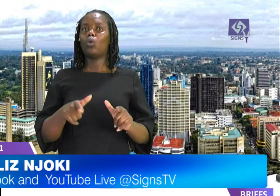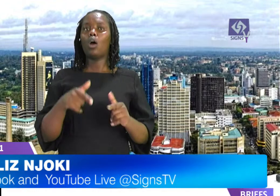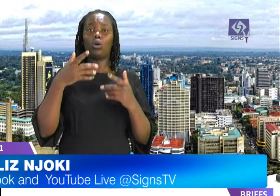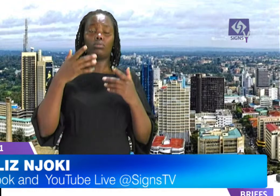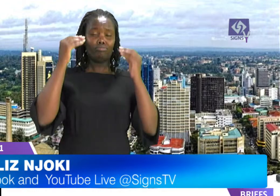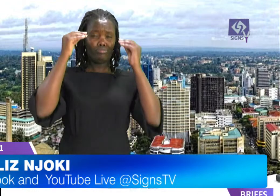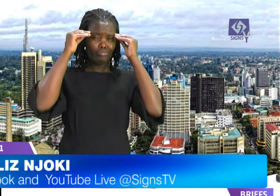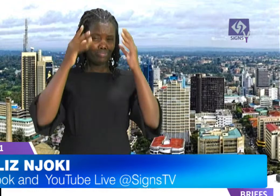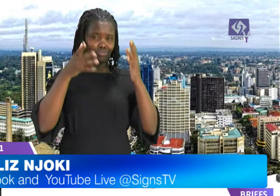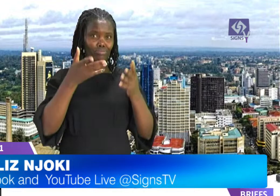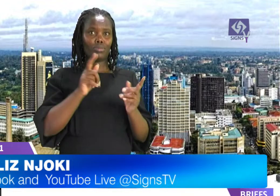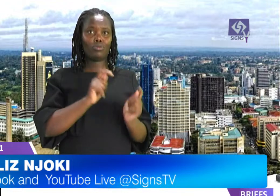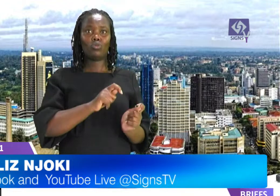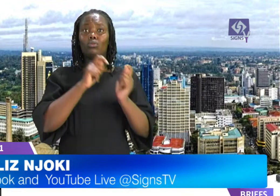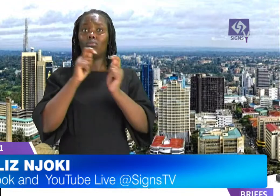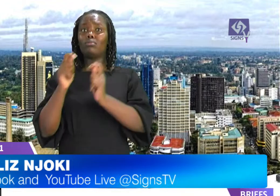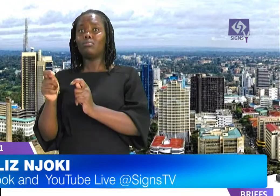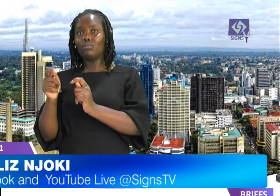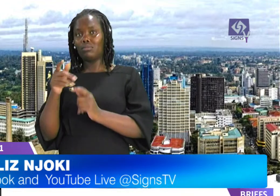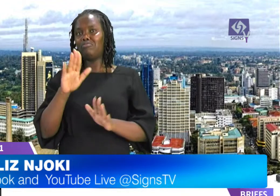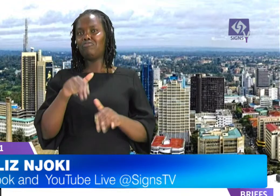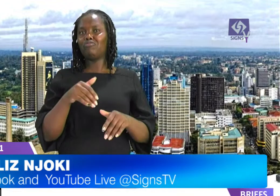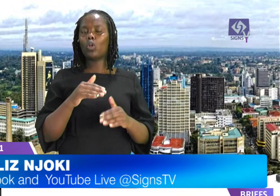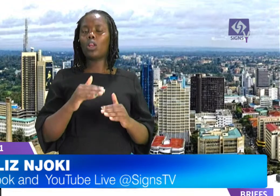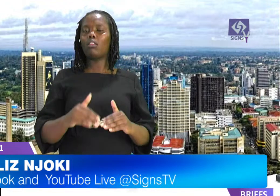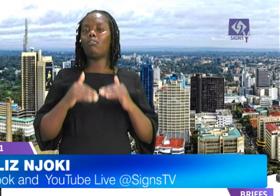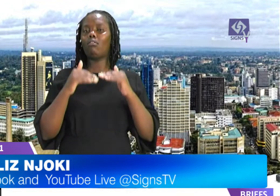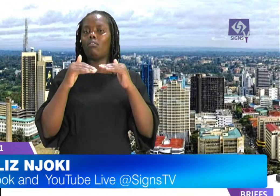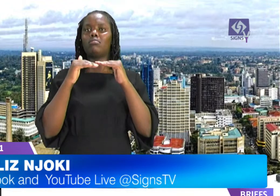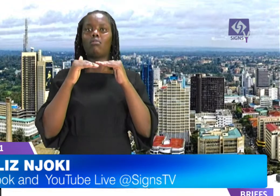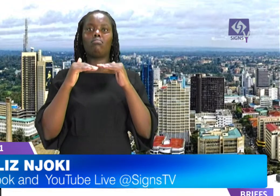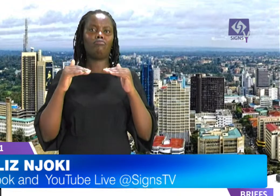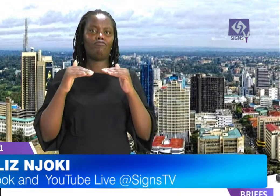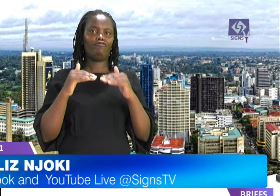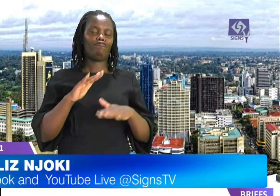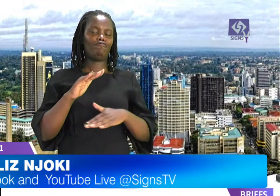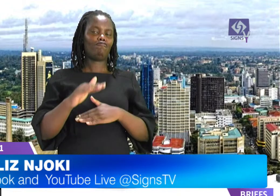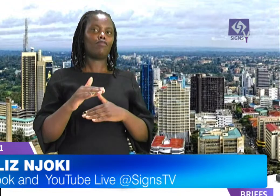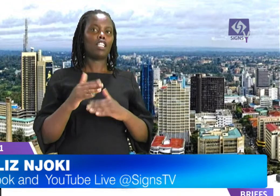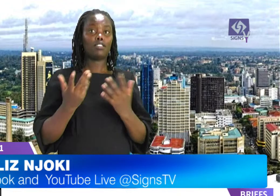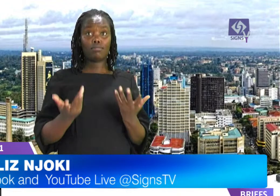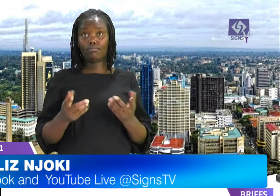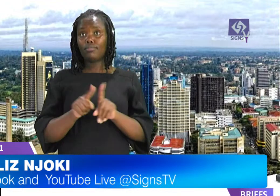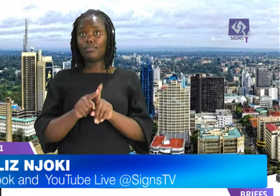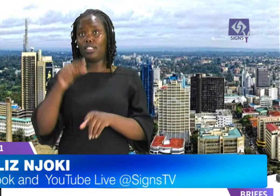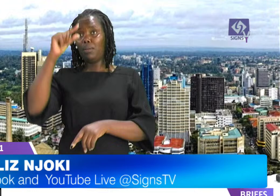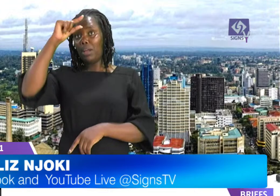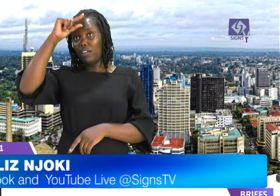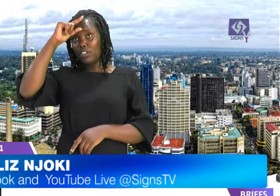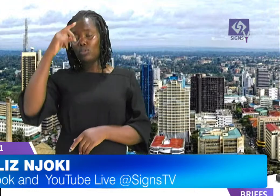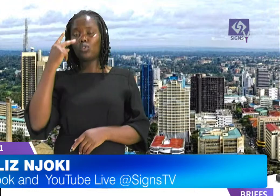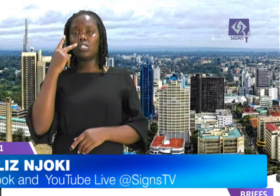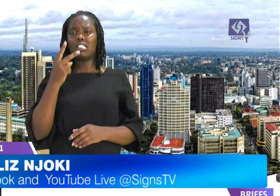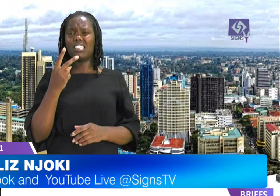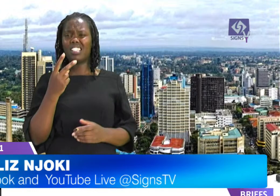to allow pupils transit to the next level as the government tackles